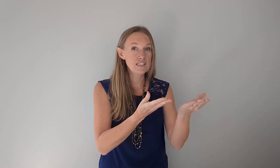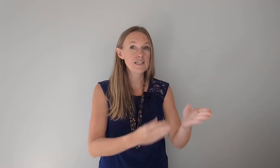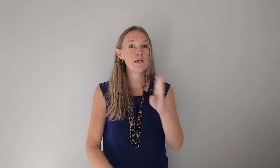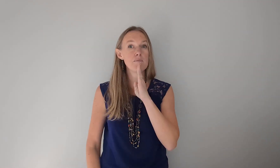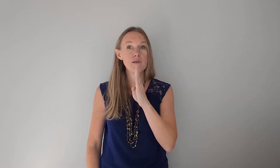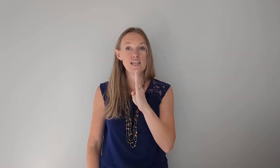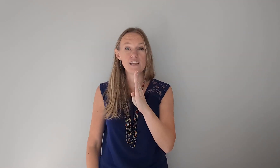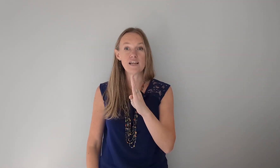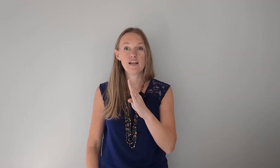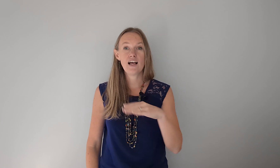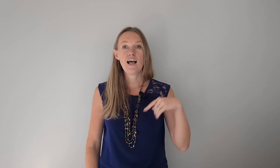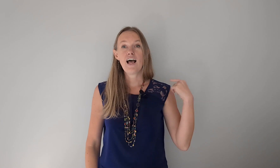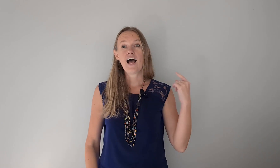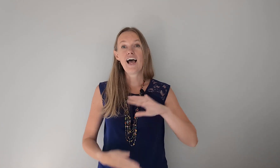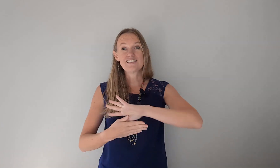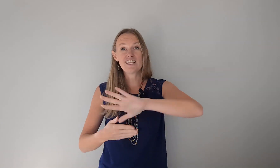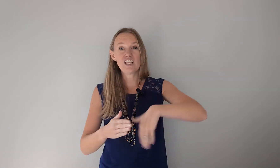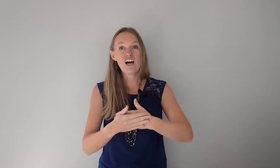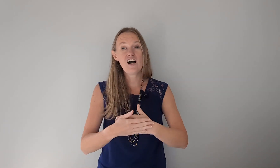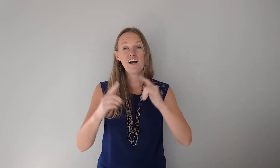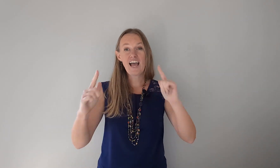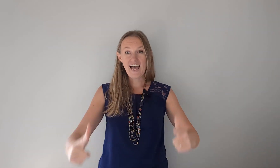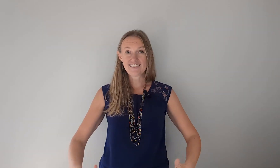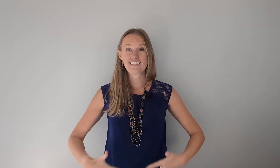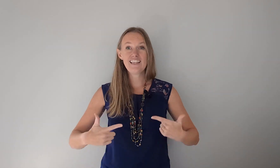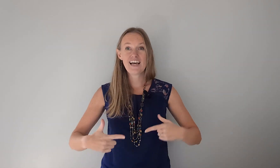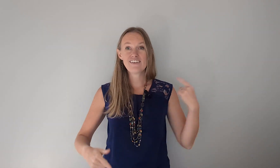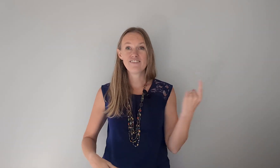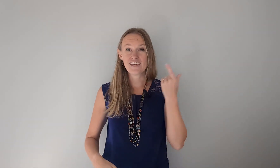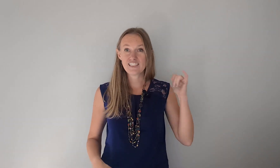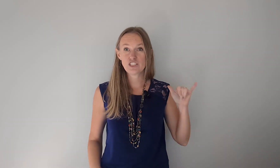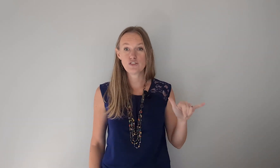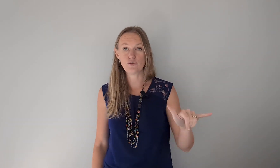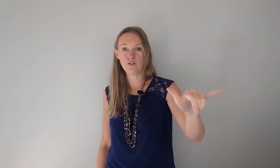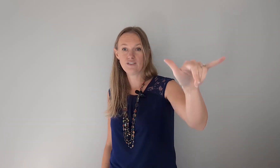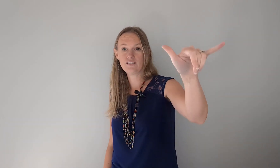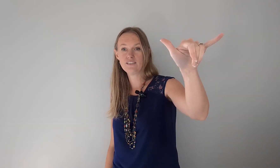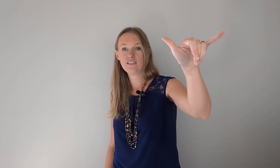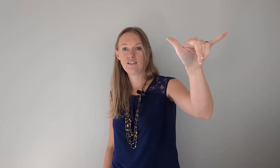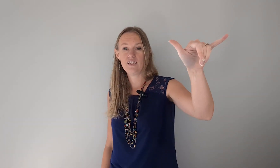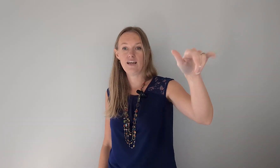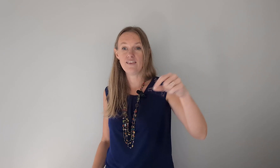portion be as long as life endures. And